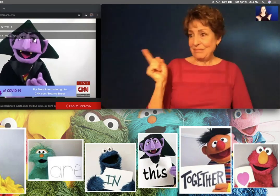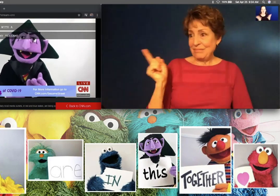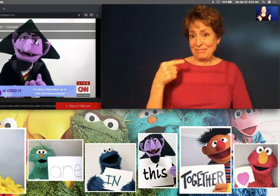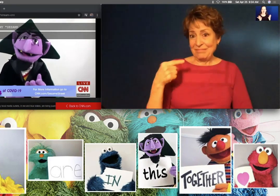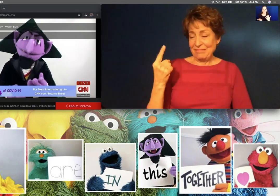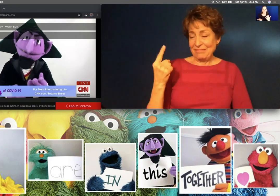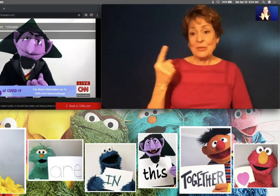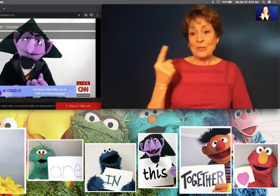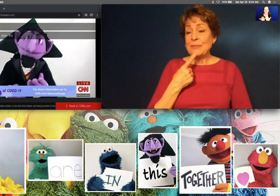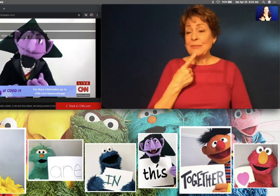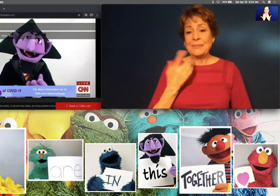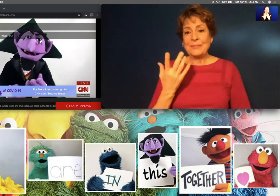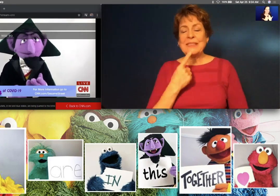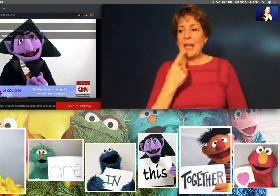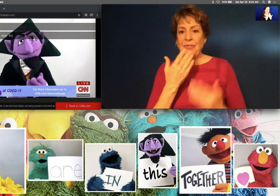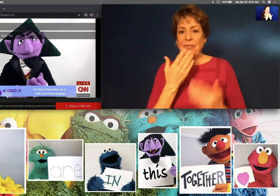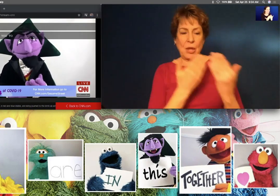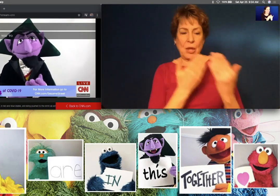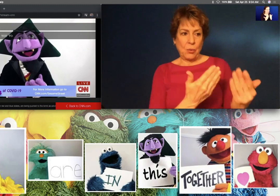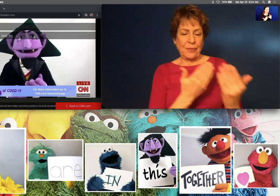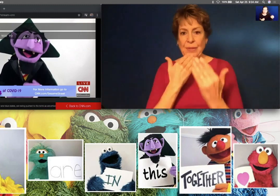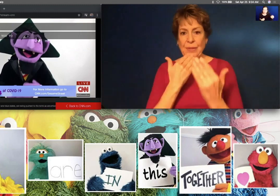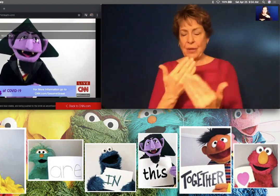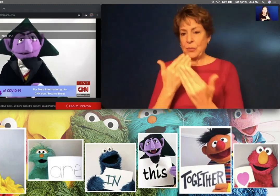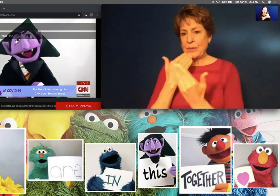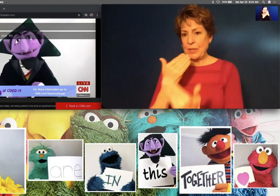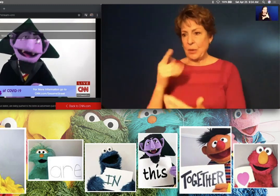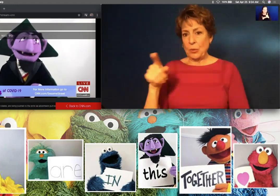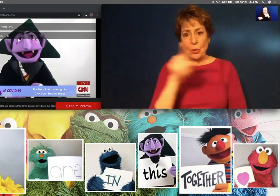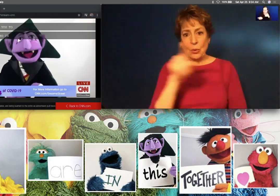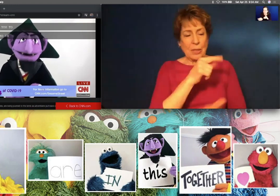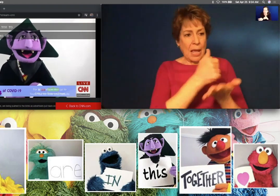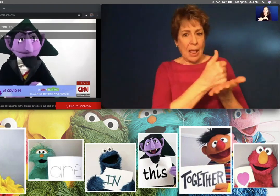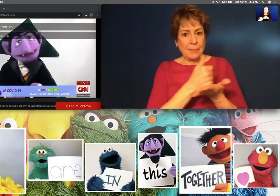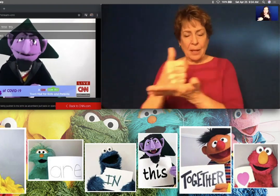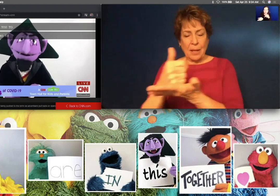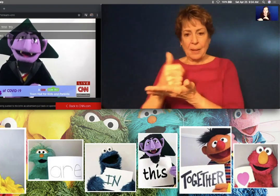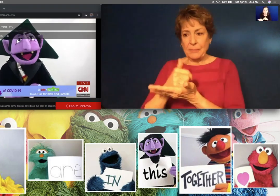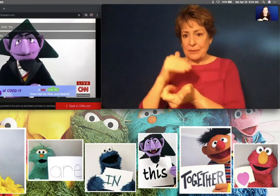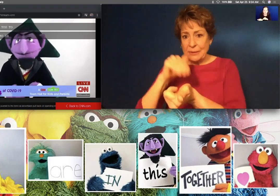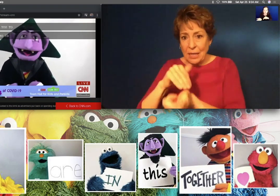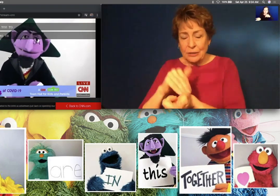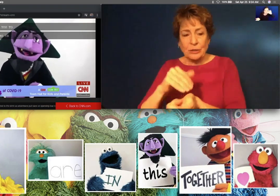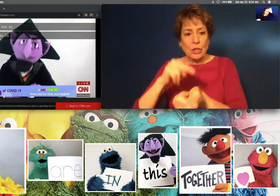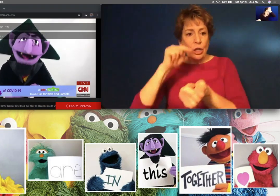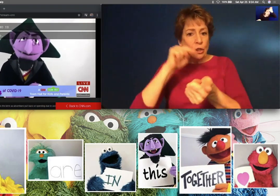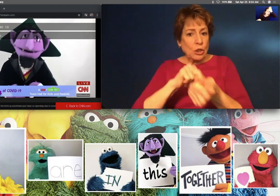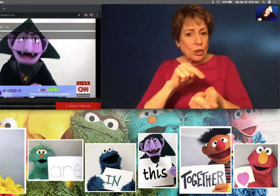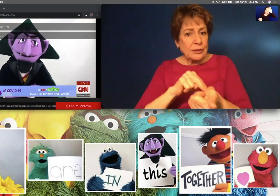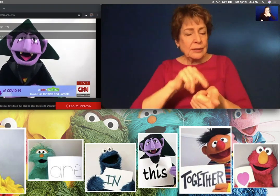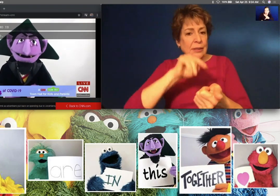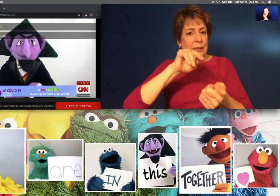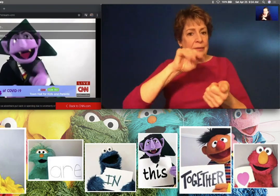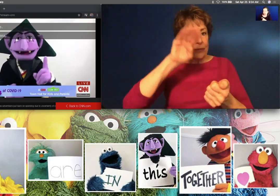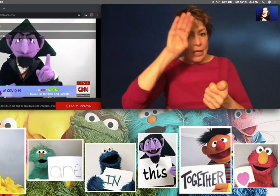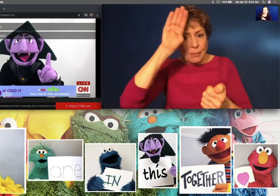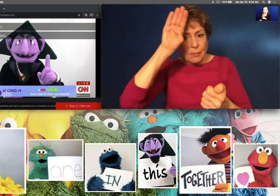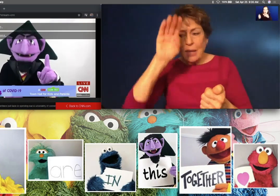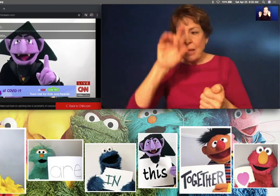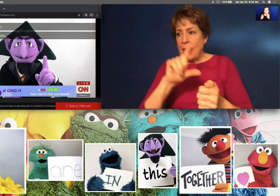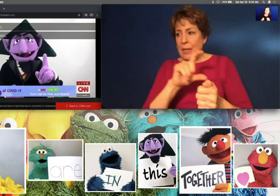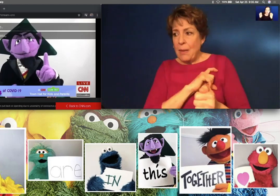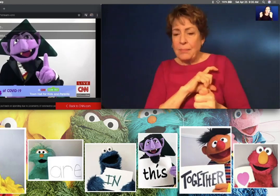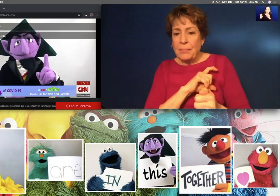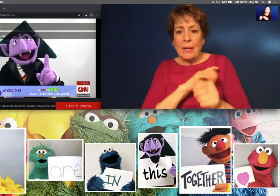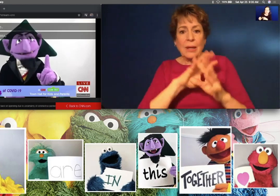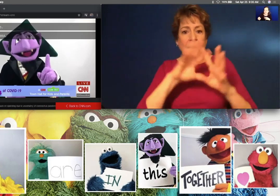there who is helping those in need. The doctors, nurses, firefighters, police officers, and emergency workers. And do not